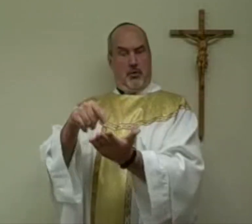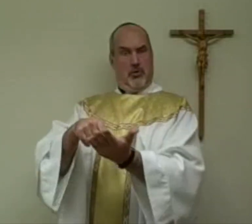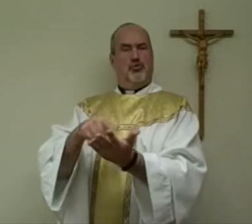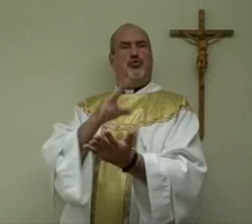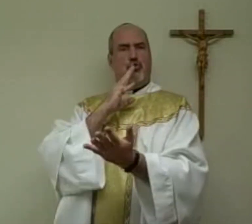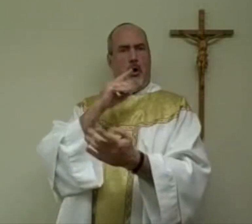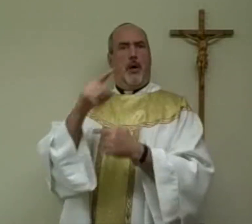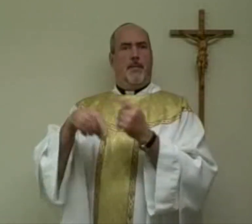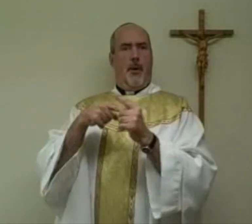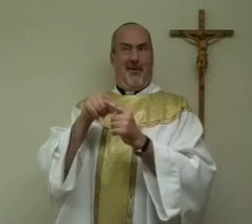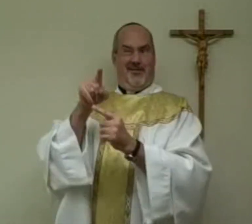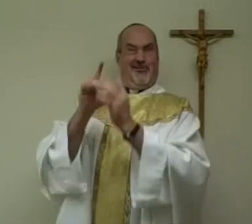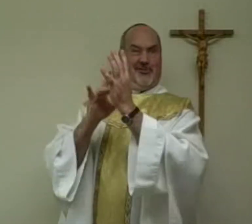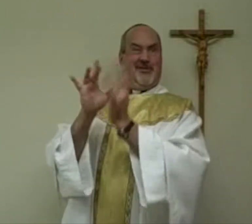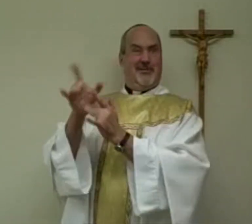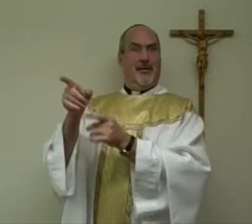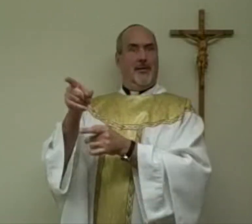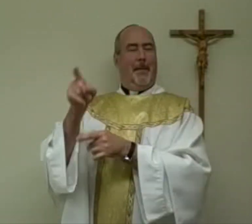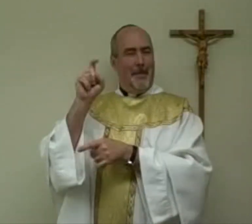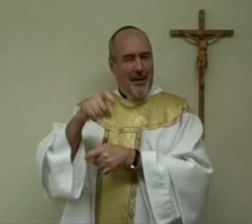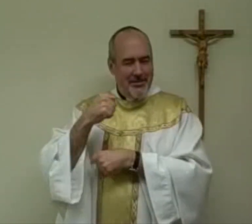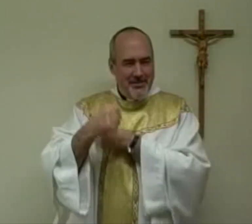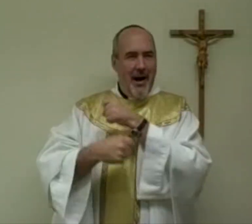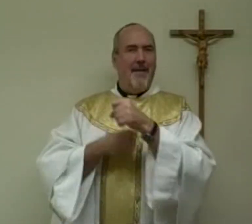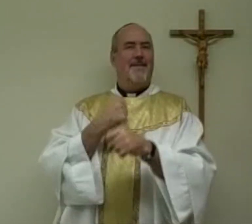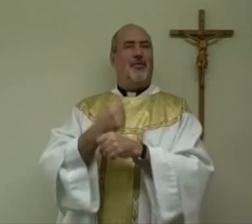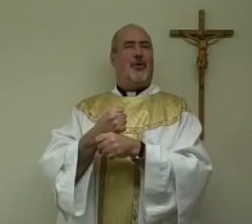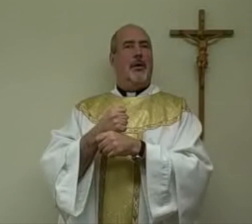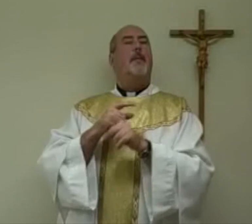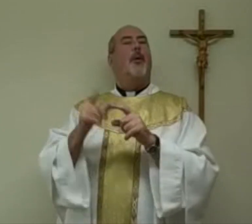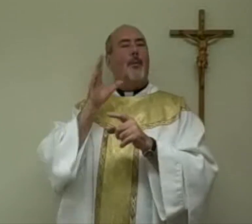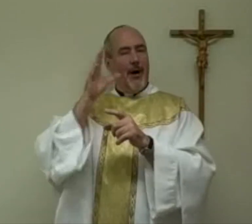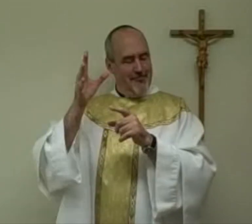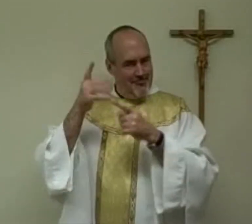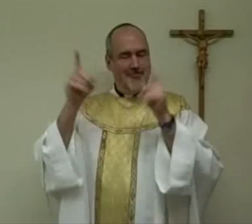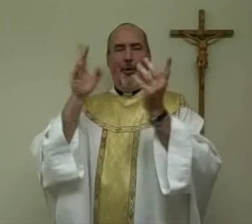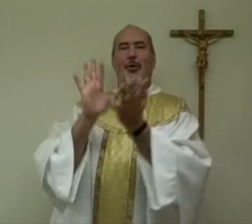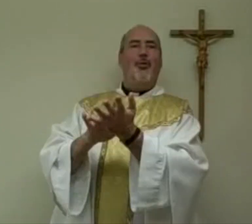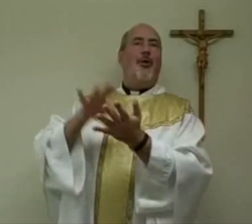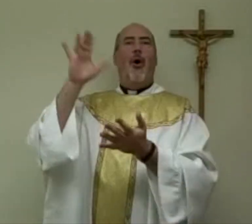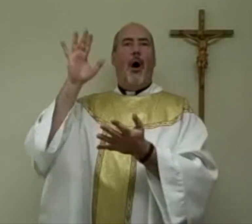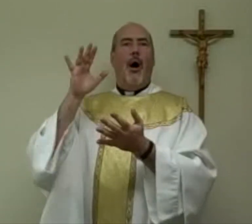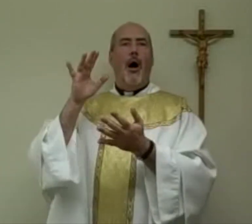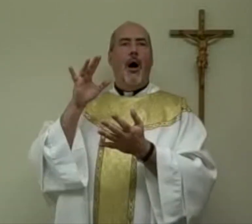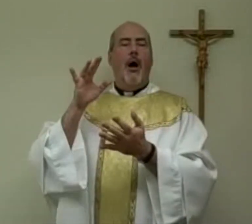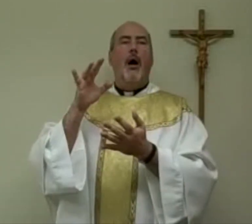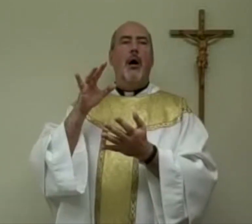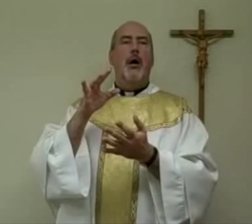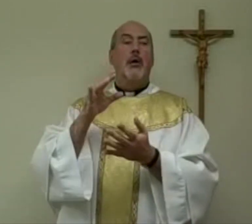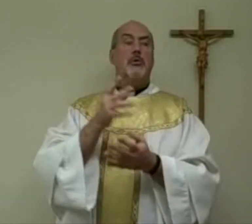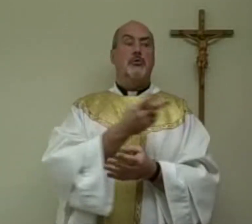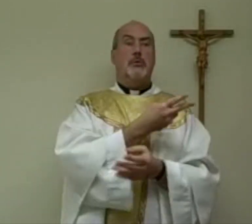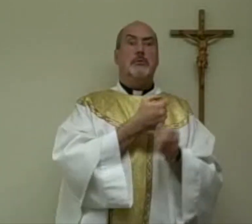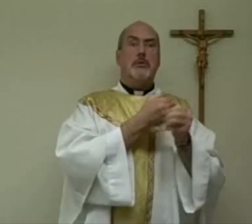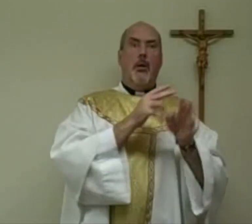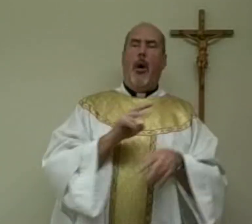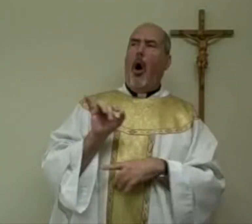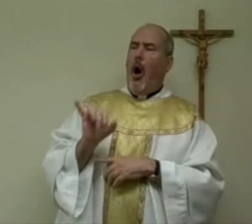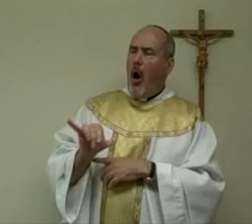explain about what he went through and why he had to suffer and go through what he did so that he would